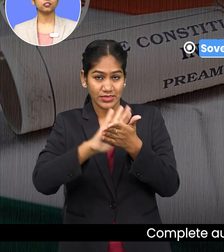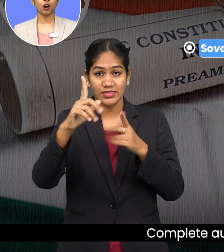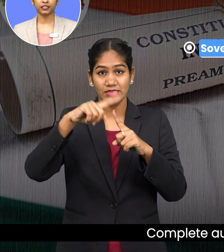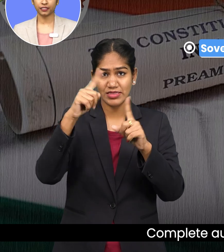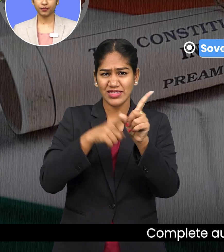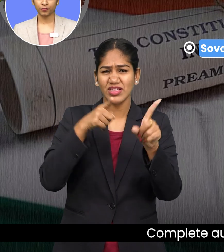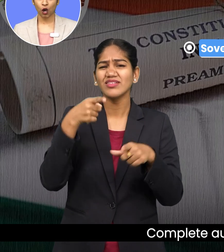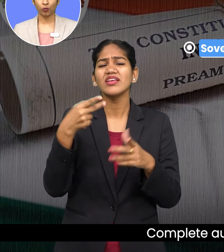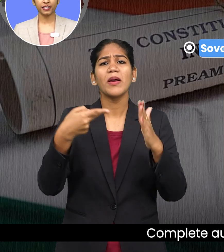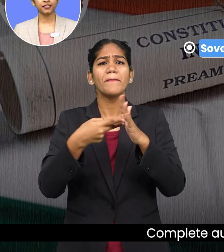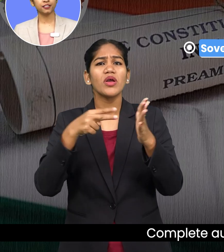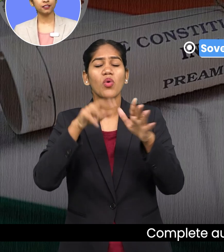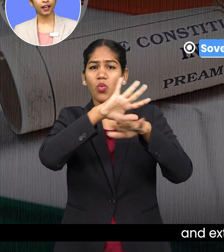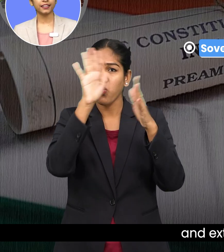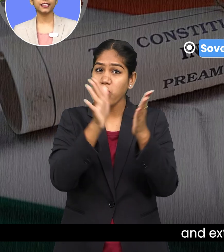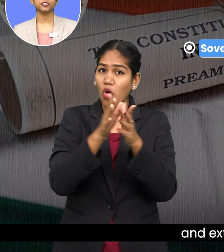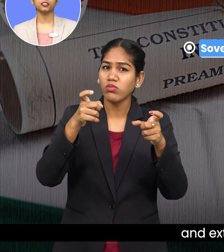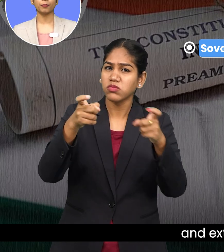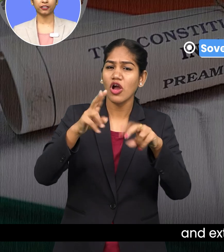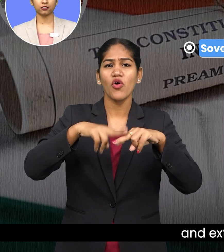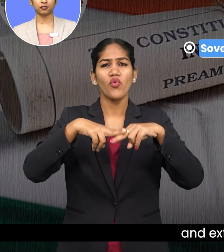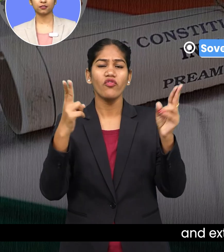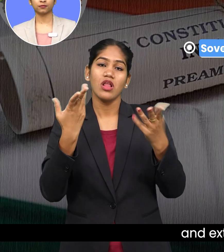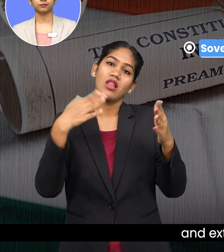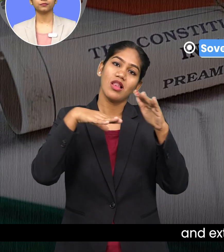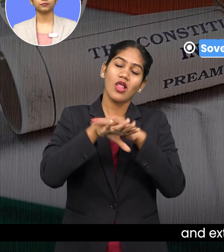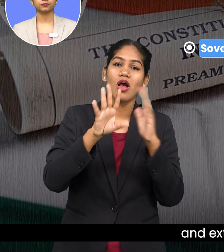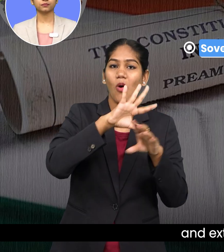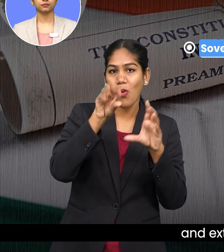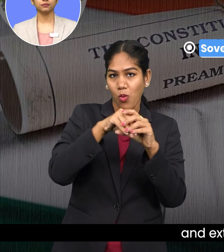Complete authority over internal and external matters.